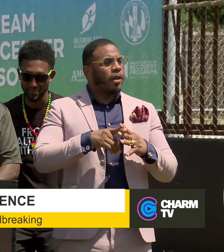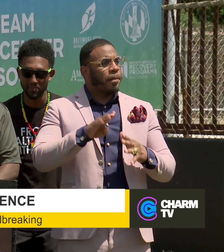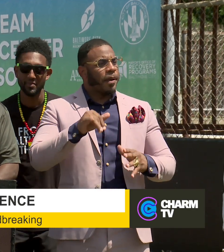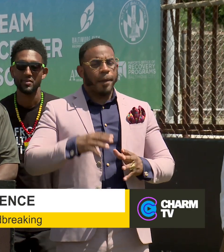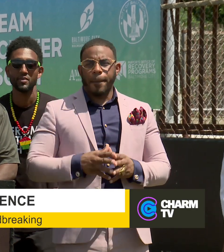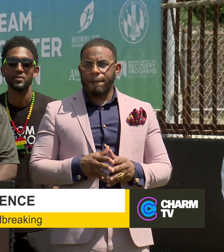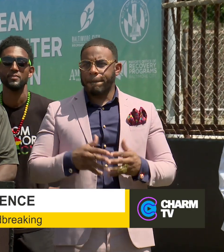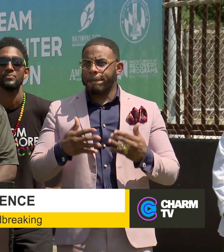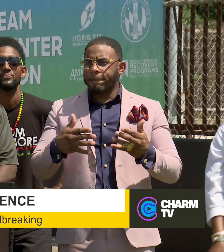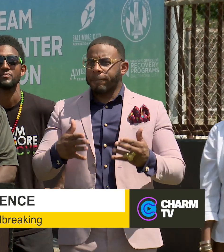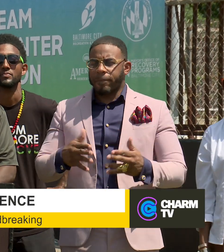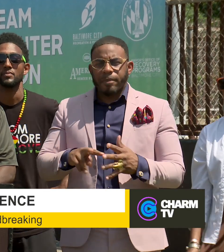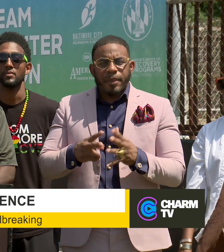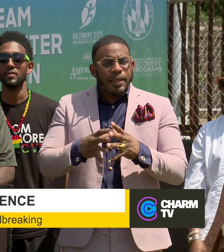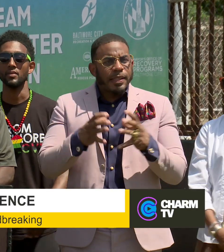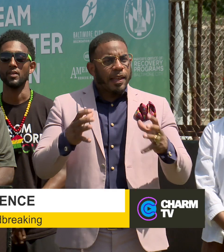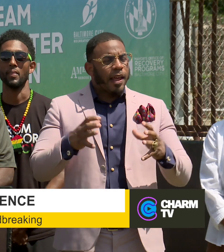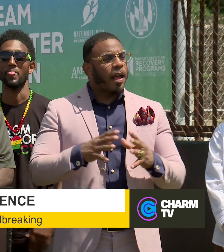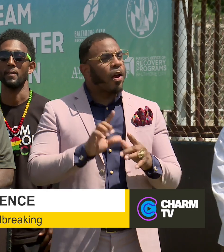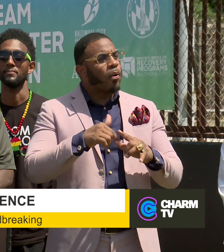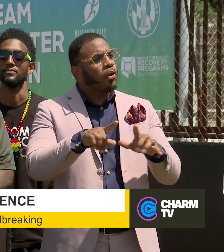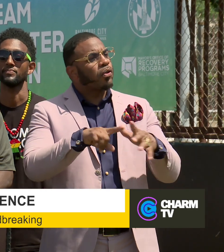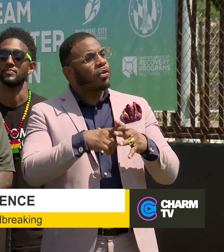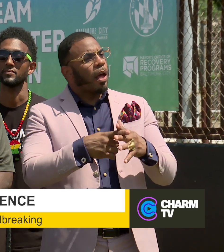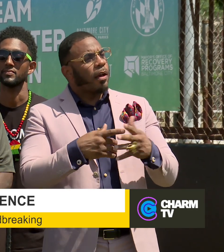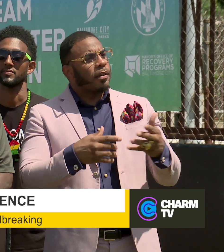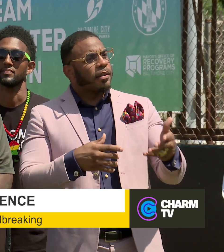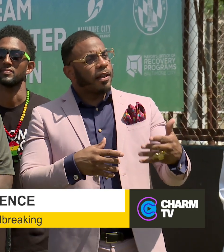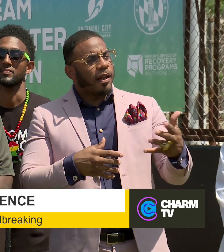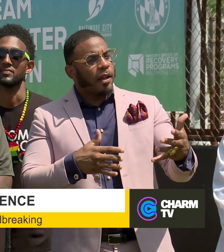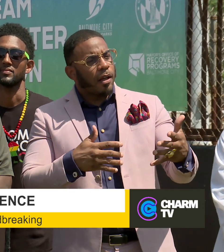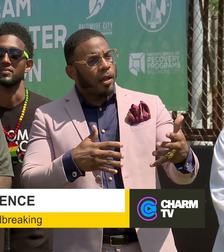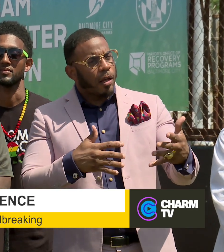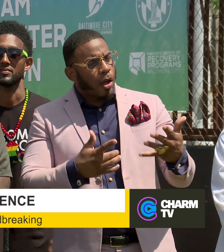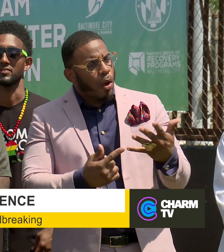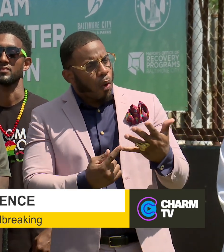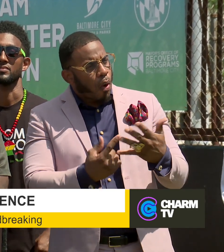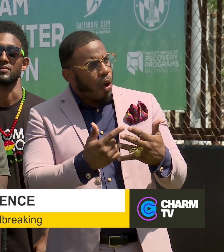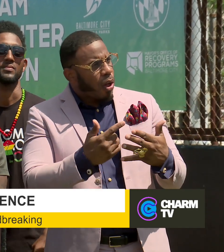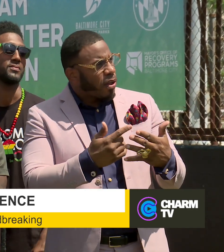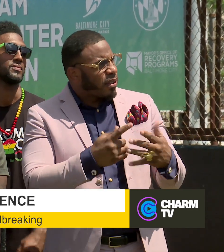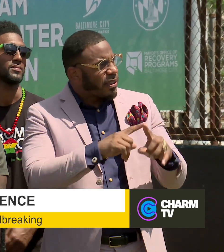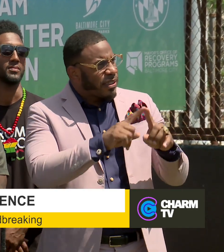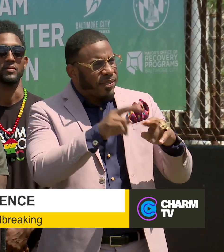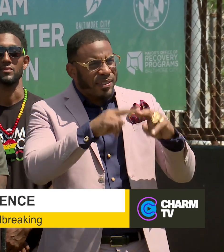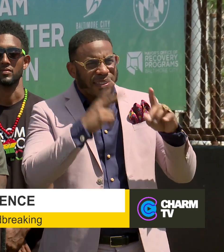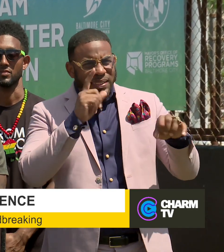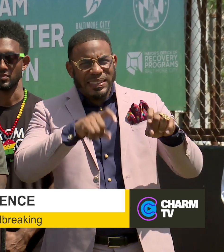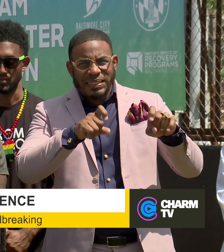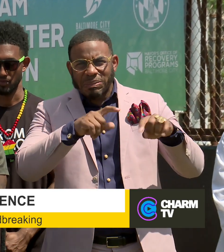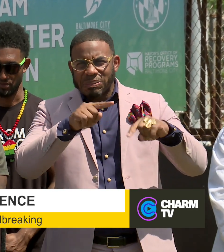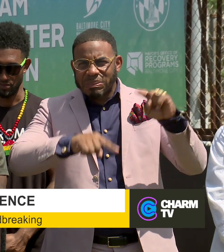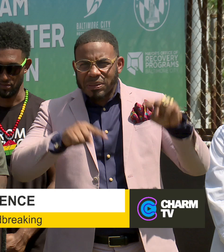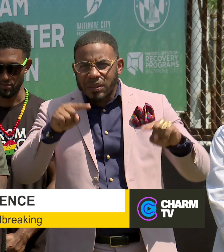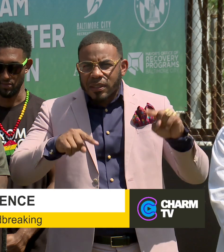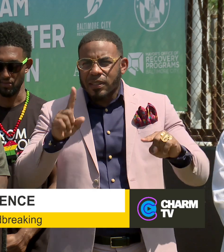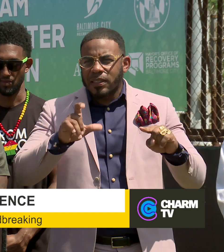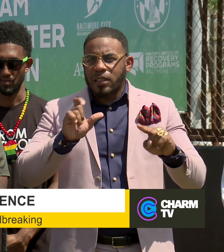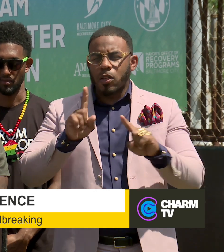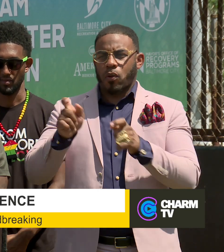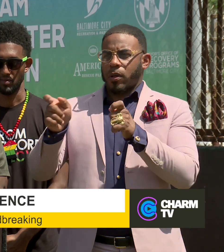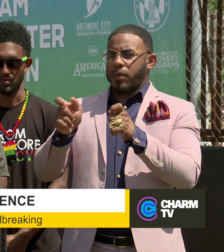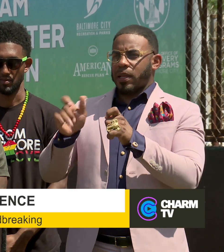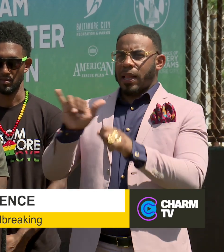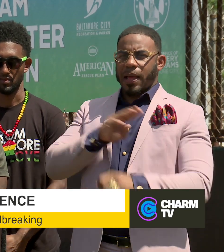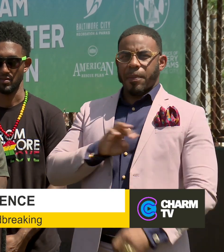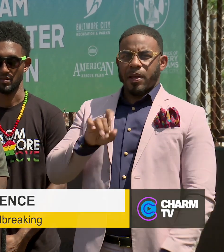by, it means a lot when you start walking through your different facilities and you see the various needs. And then you can go to an